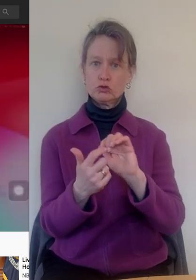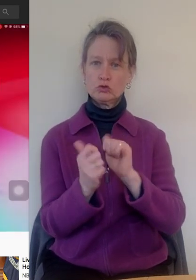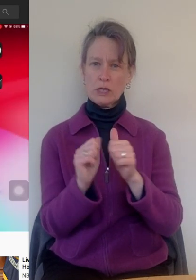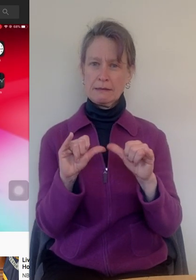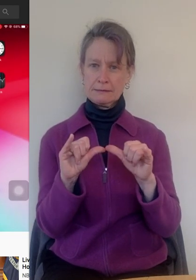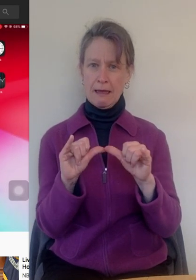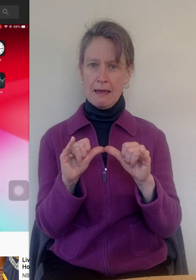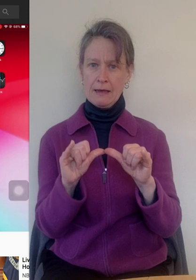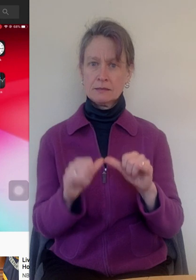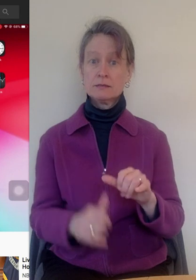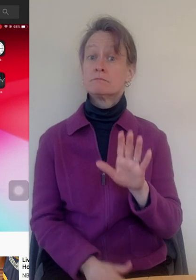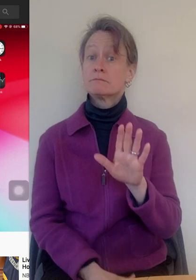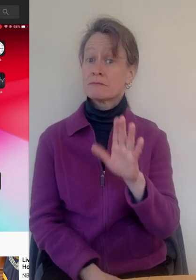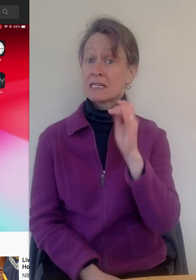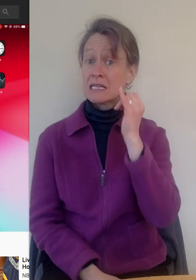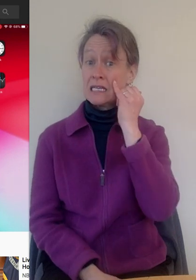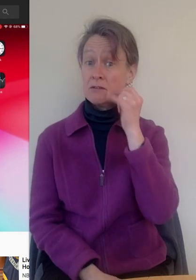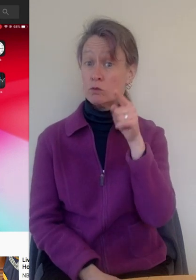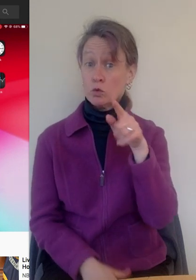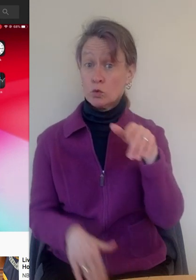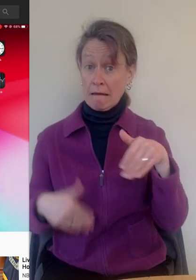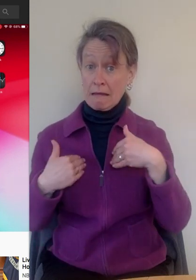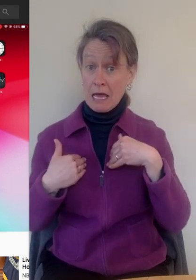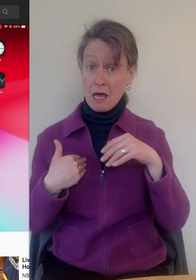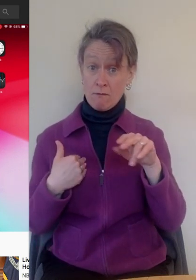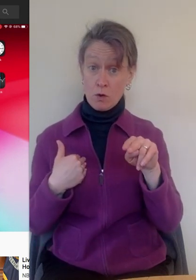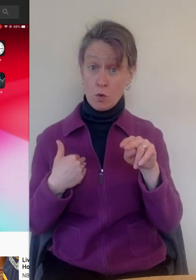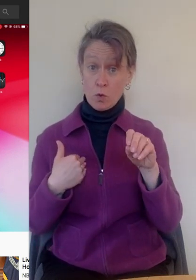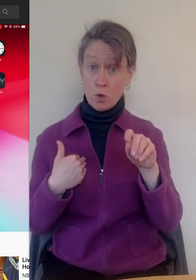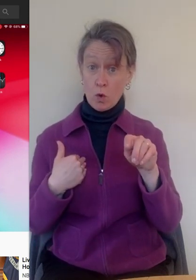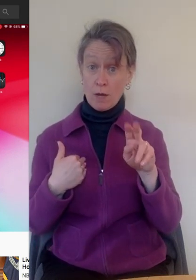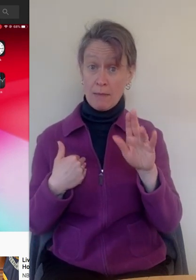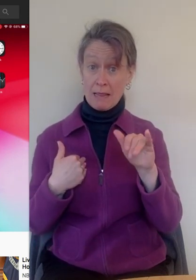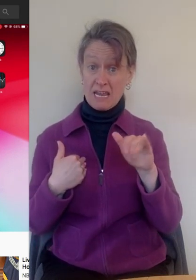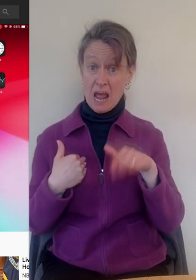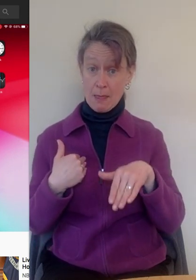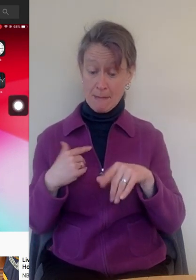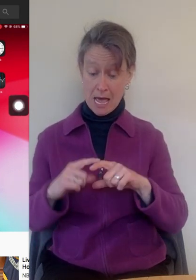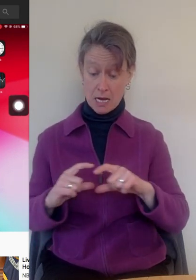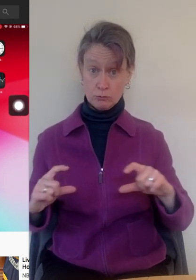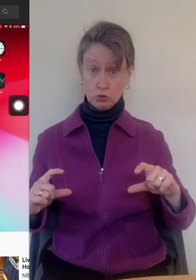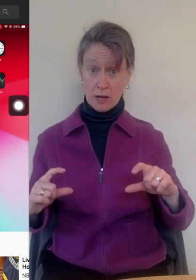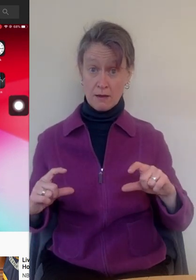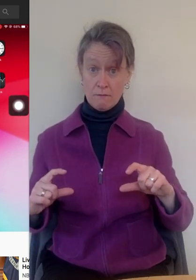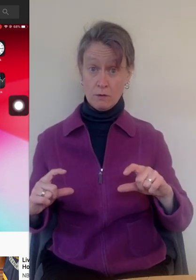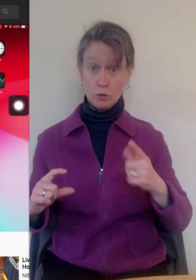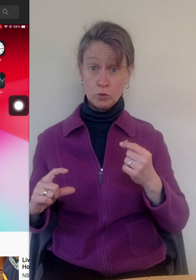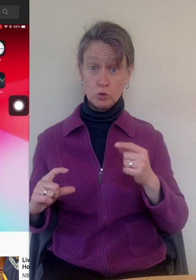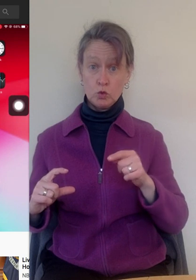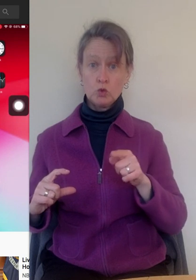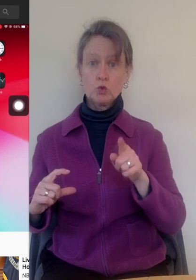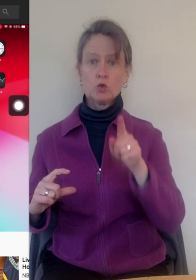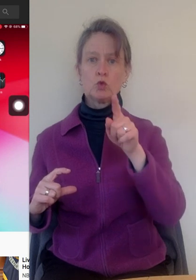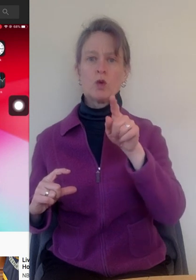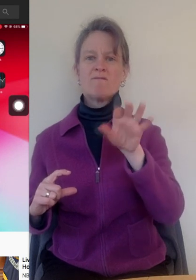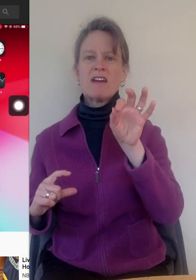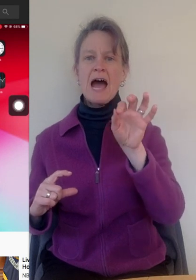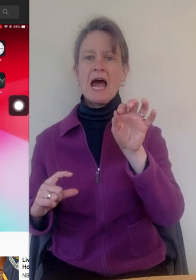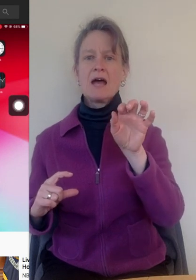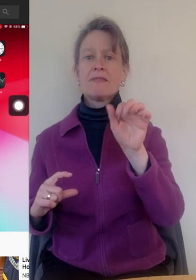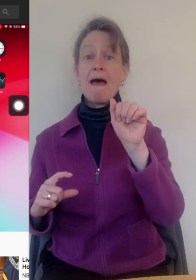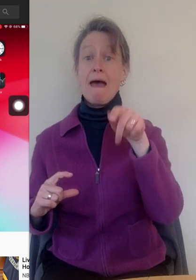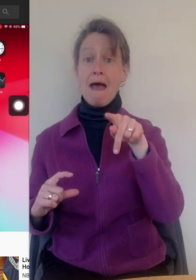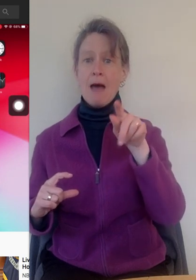If you do not have Notability already in your bottom, you can always click and drag an